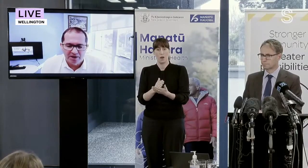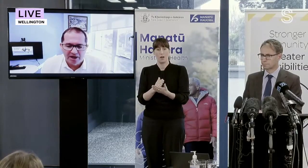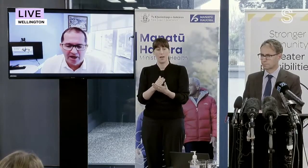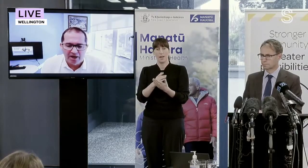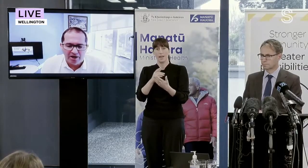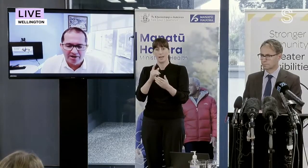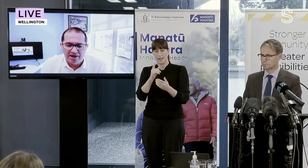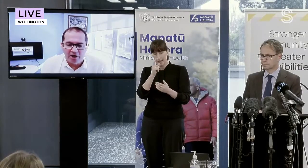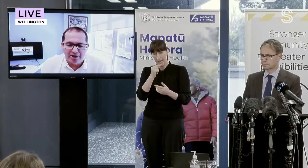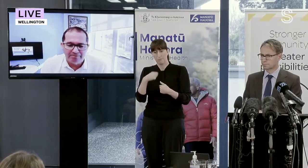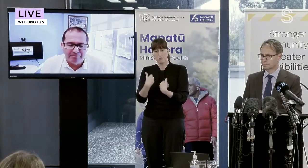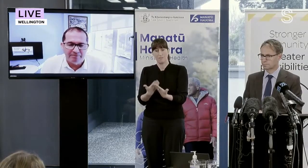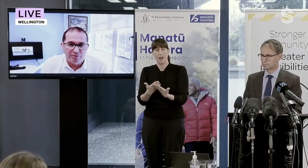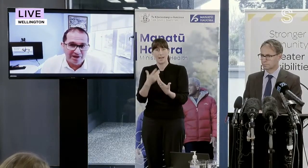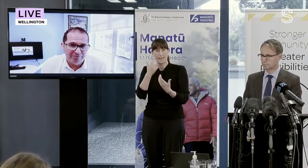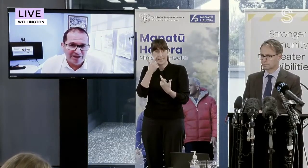So,